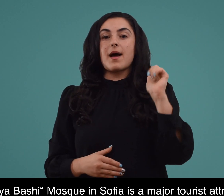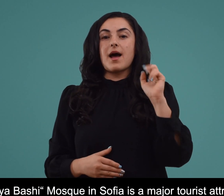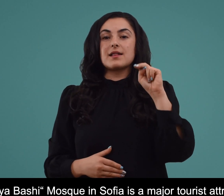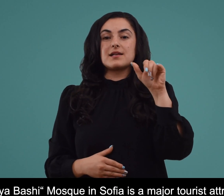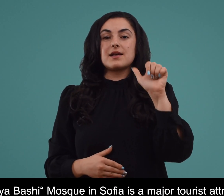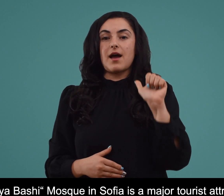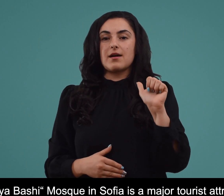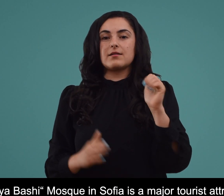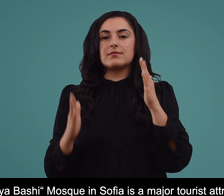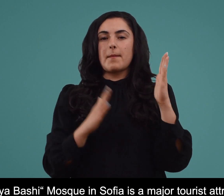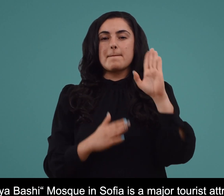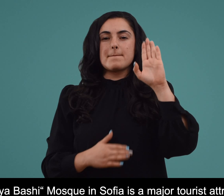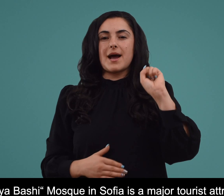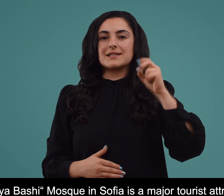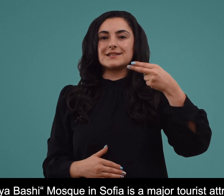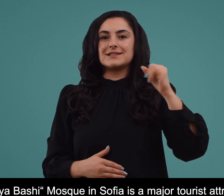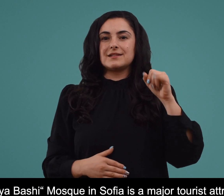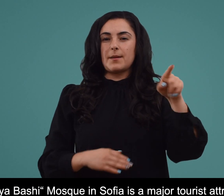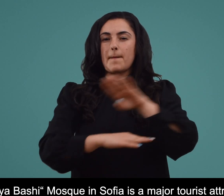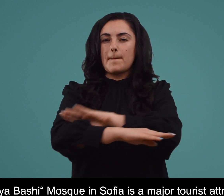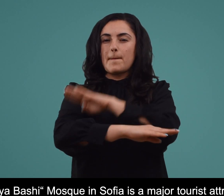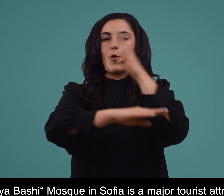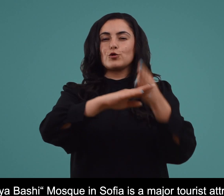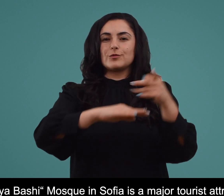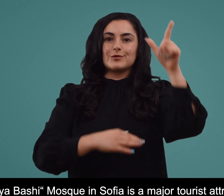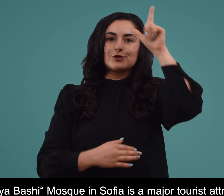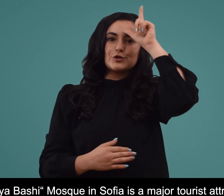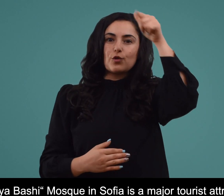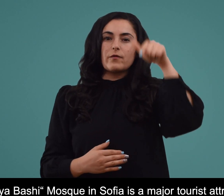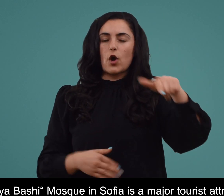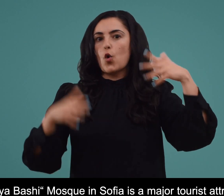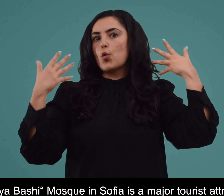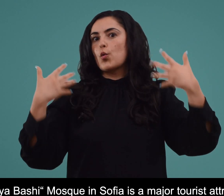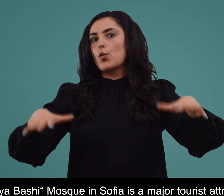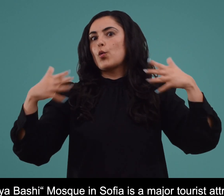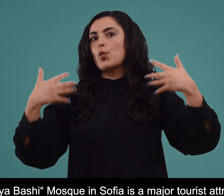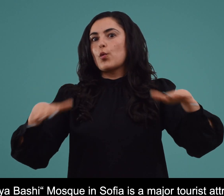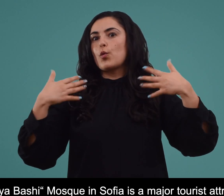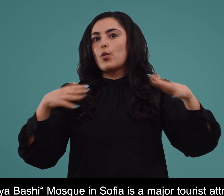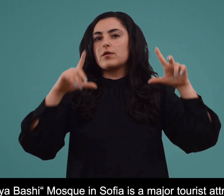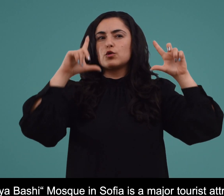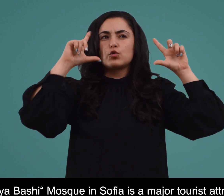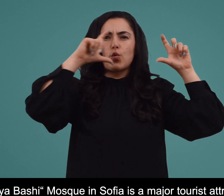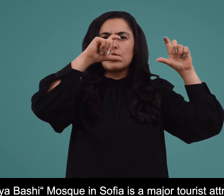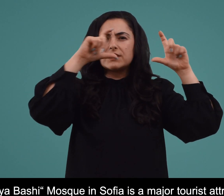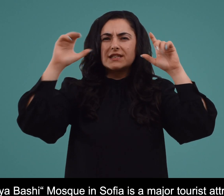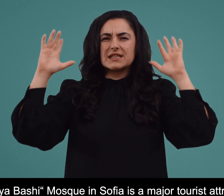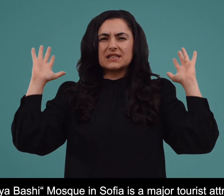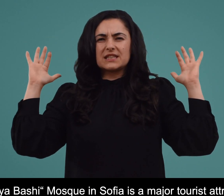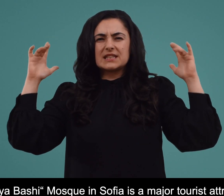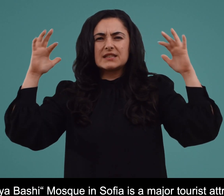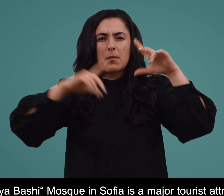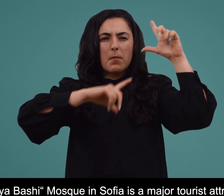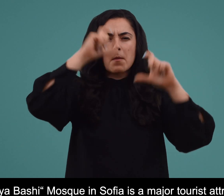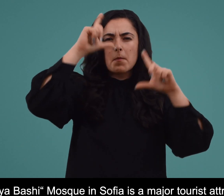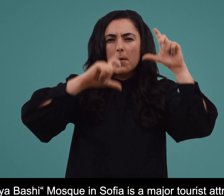Banya Bashi Mosque in Sofia is a major tourist attraction and a historical site of great